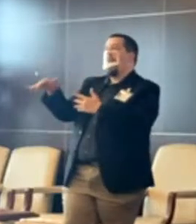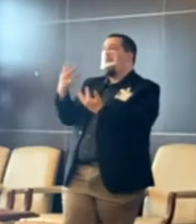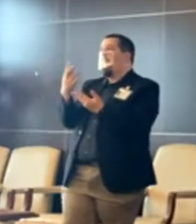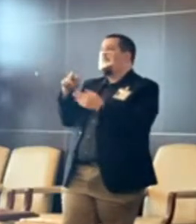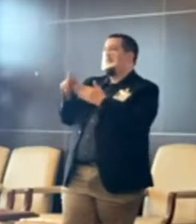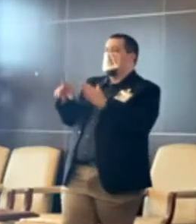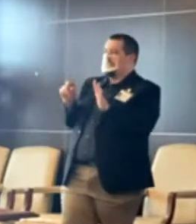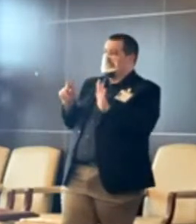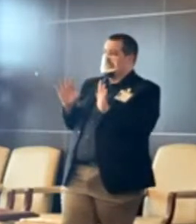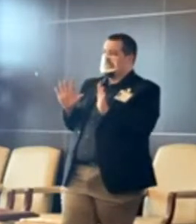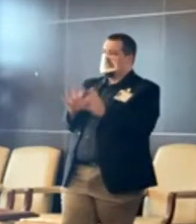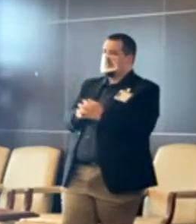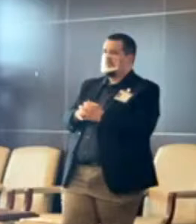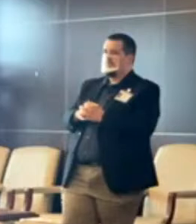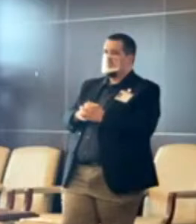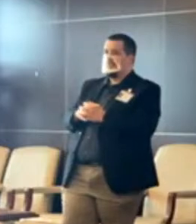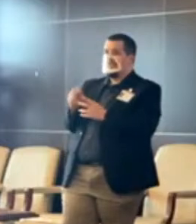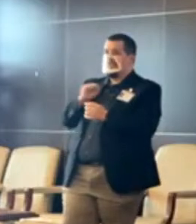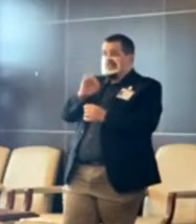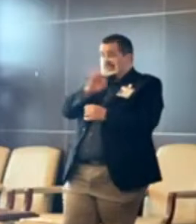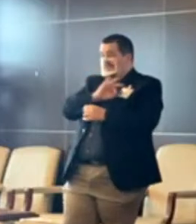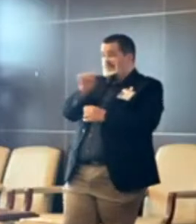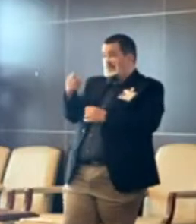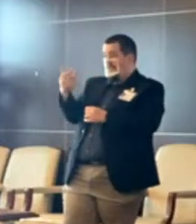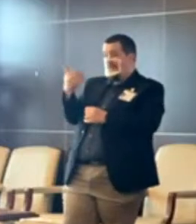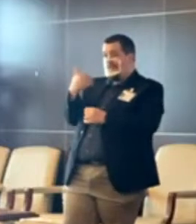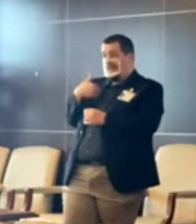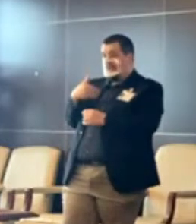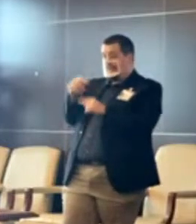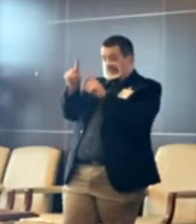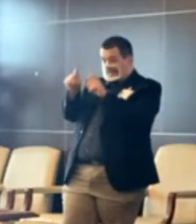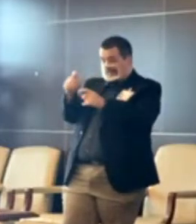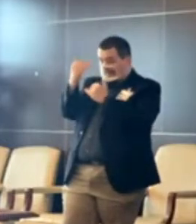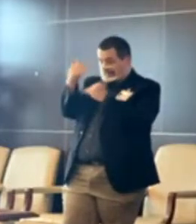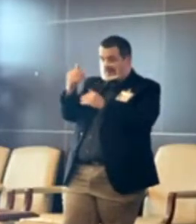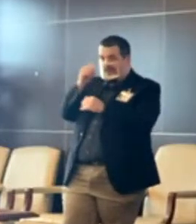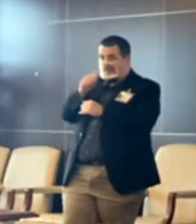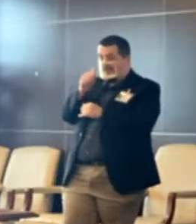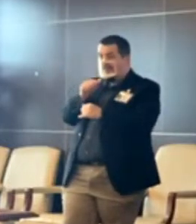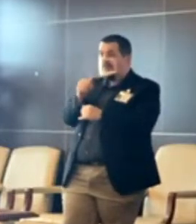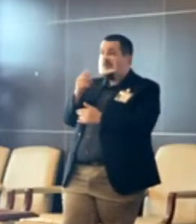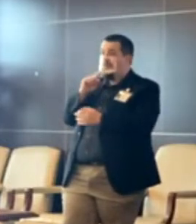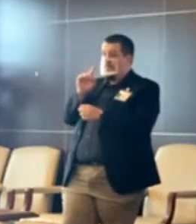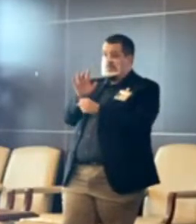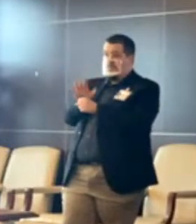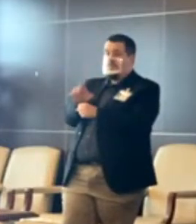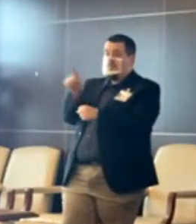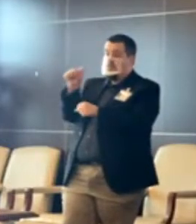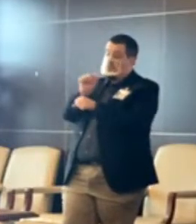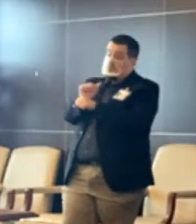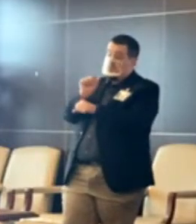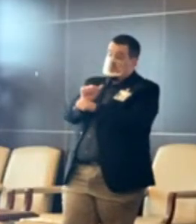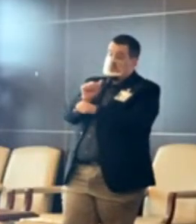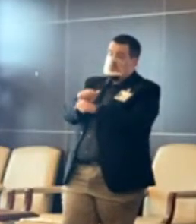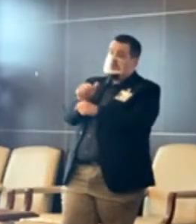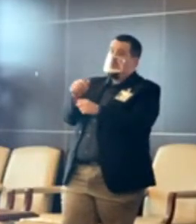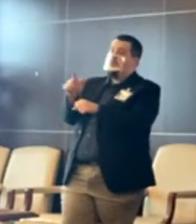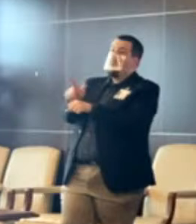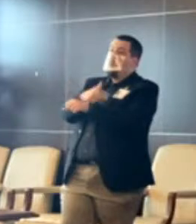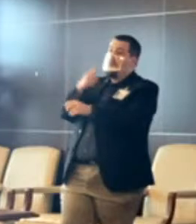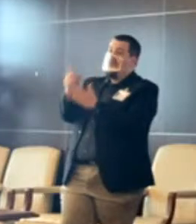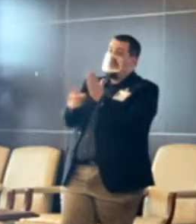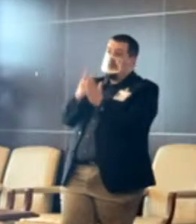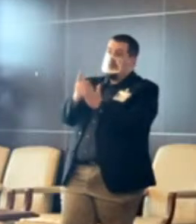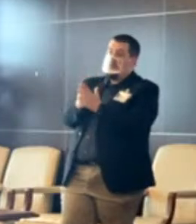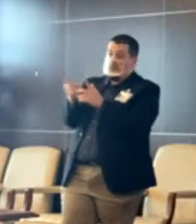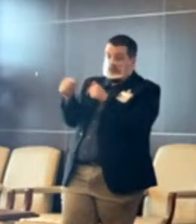result. Our staff can only run so many lab tests per day. I promise you they were working extremely long hours.